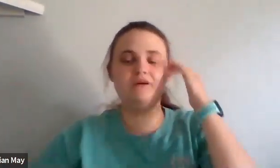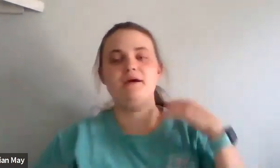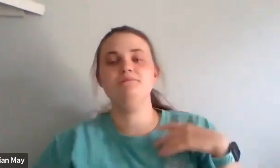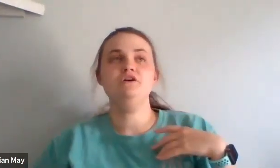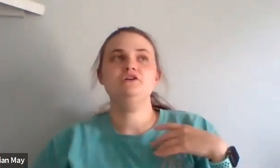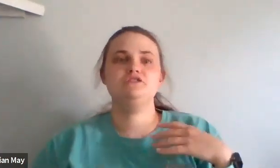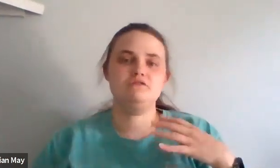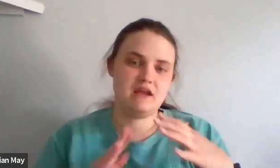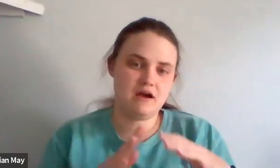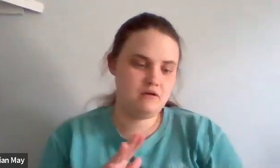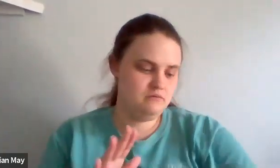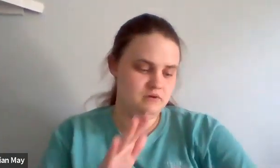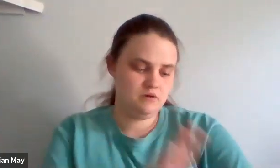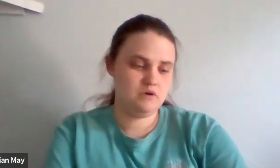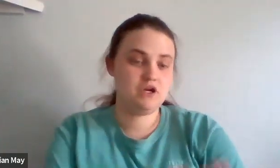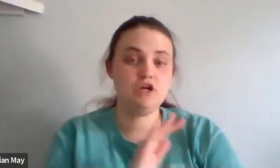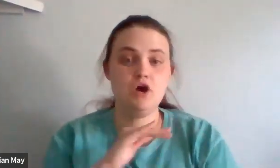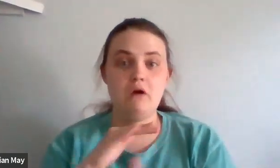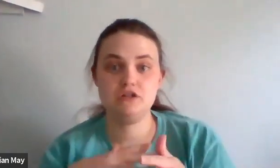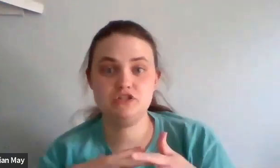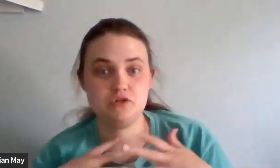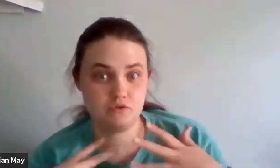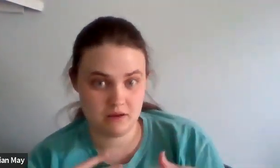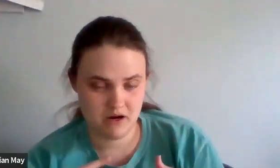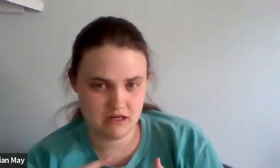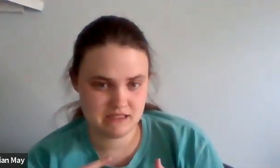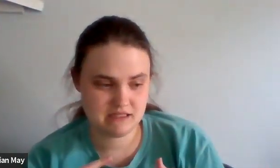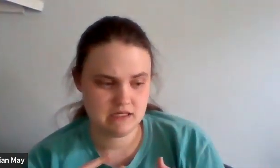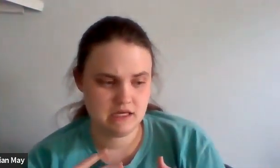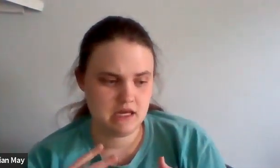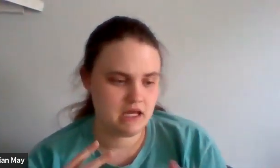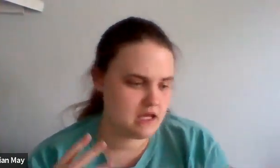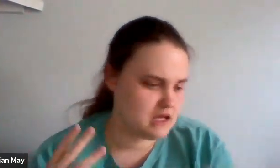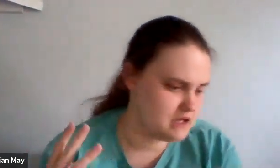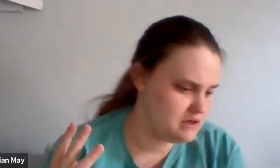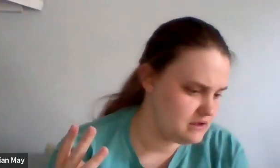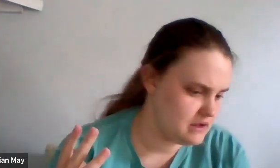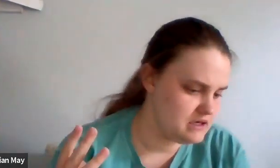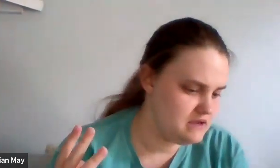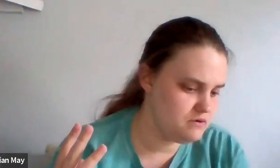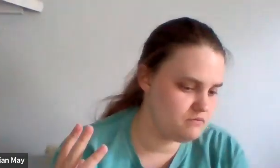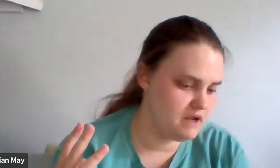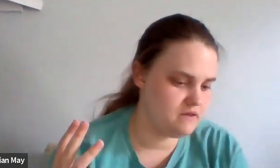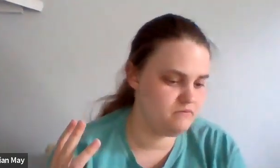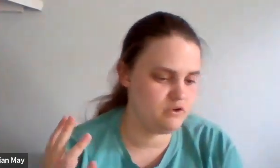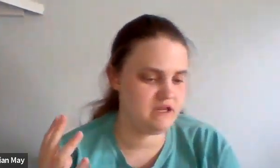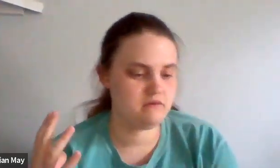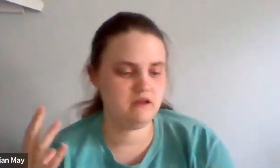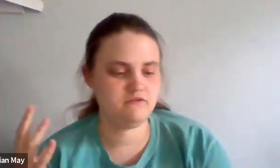Okay, so now we're going to go on to grandparents and I never write them fully down. If there's